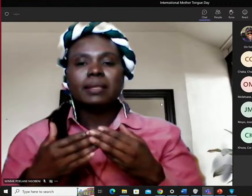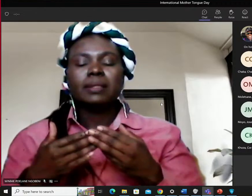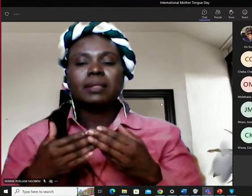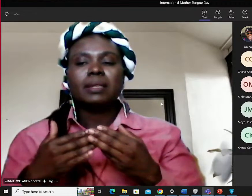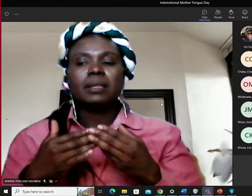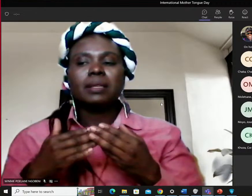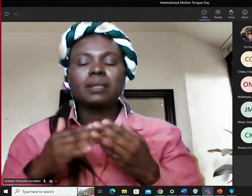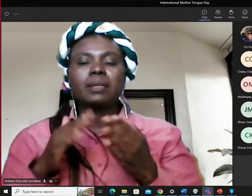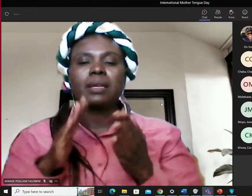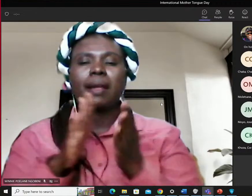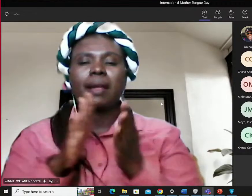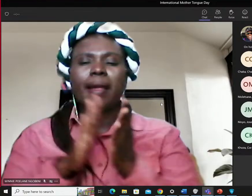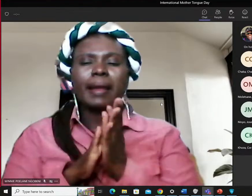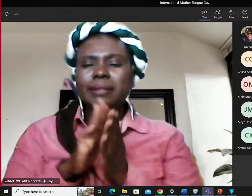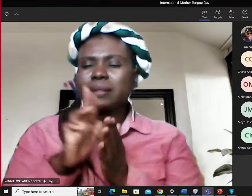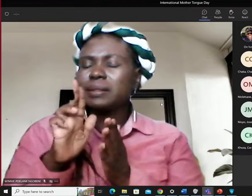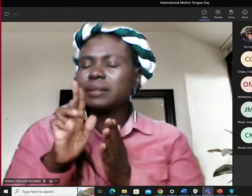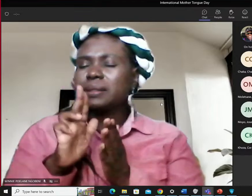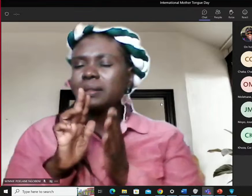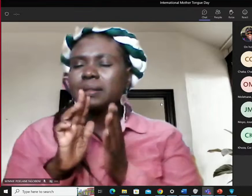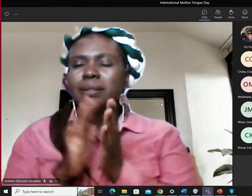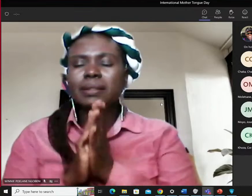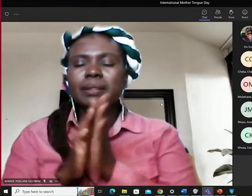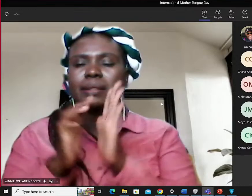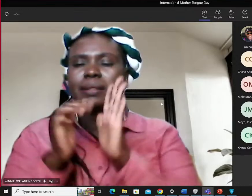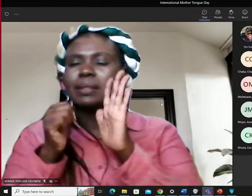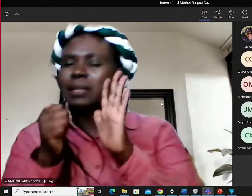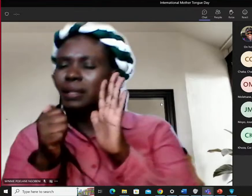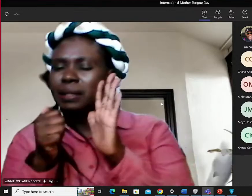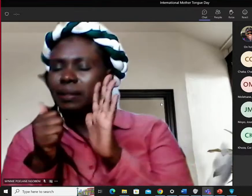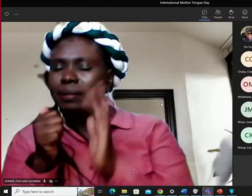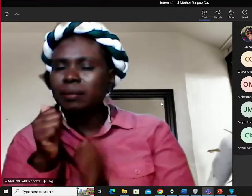1863, the deaf people